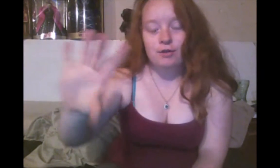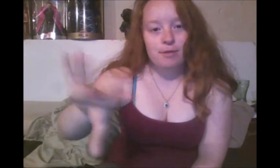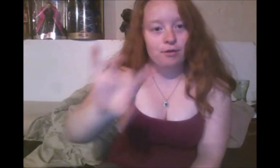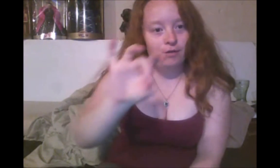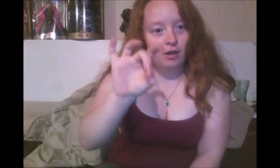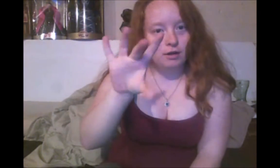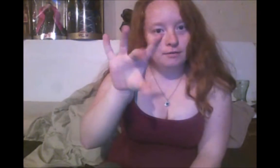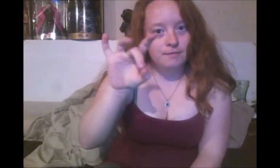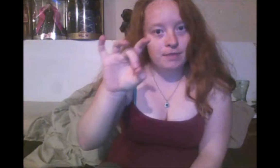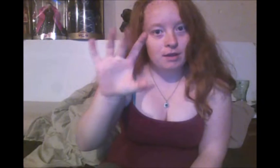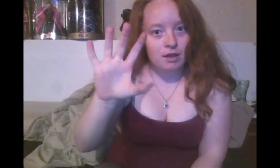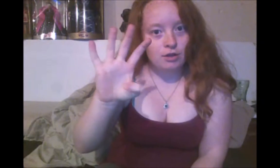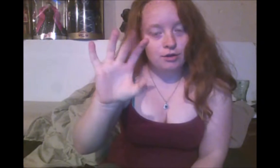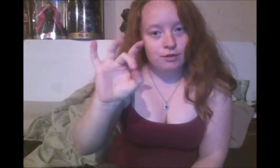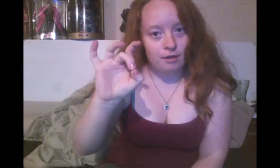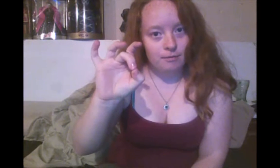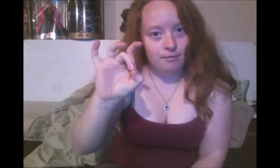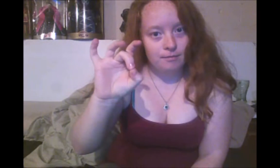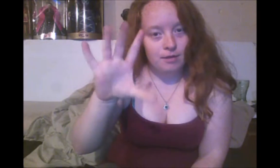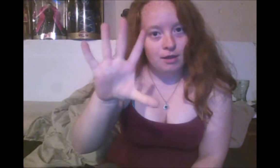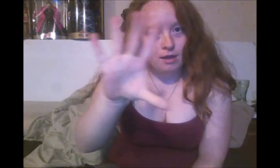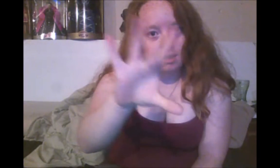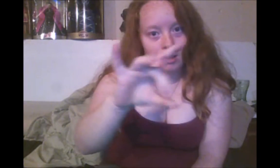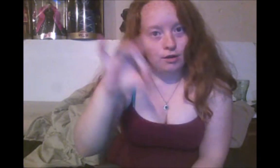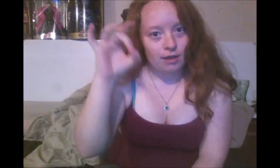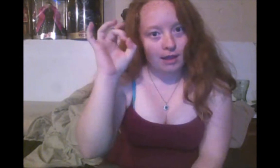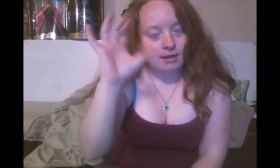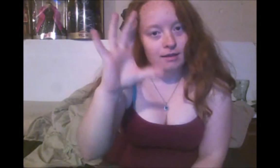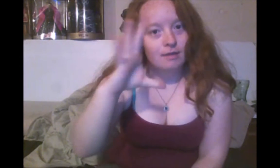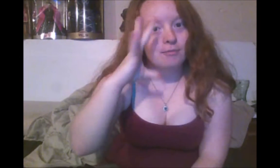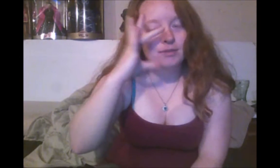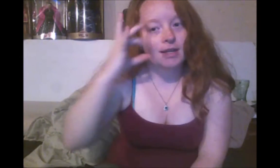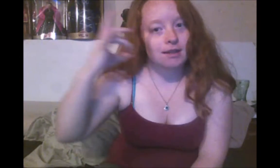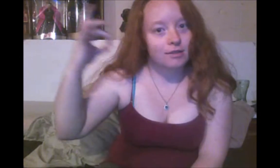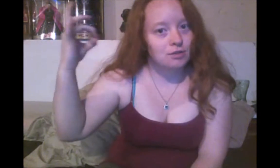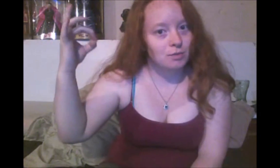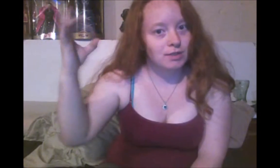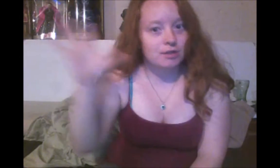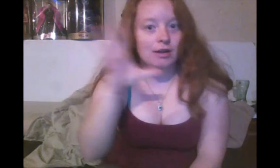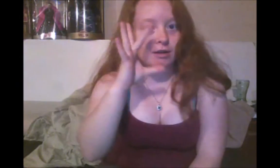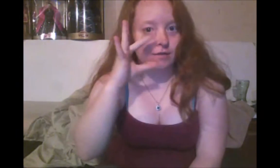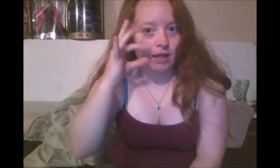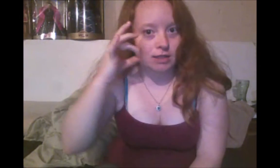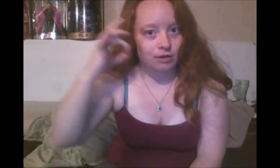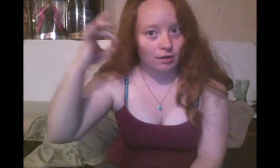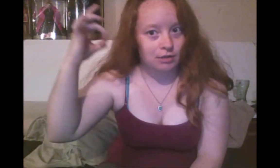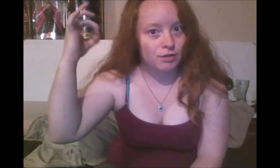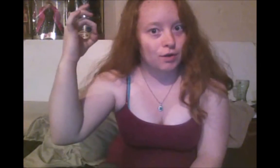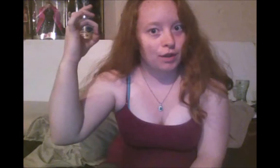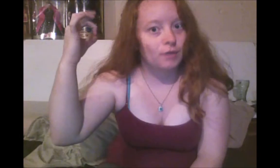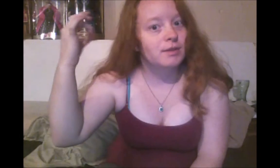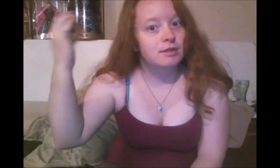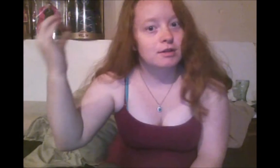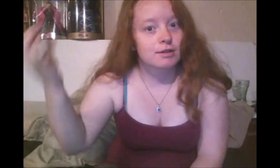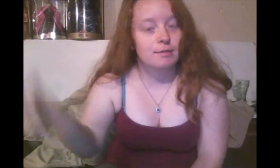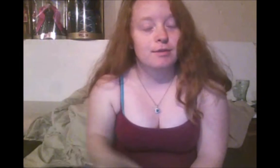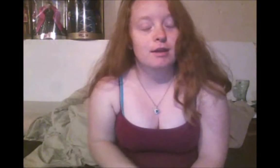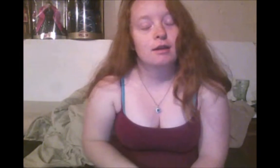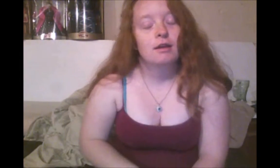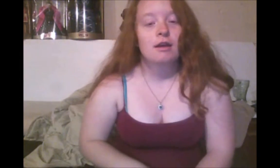middle finger and your thumb, and you're like, pretending like there's a whisker on your face, and you're like stroking the whisker or something.